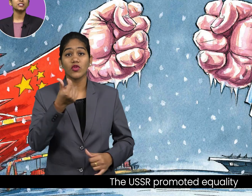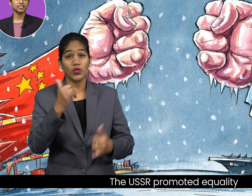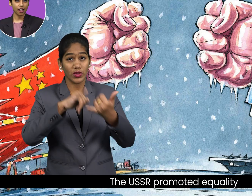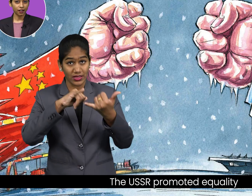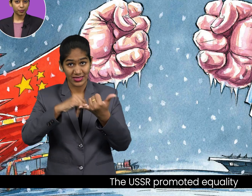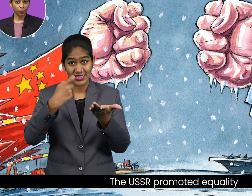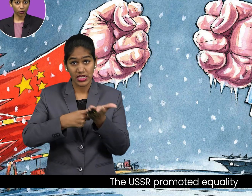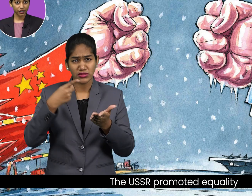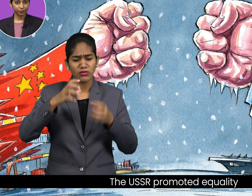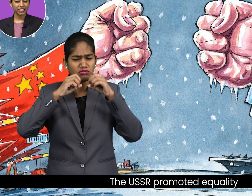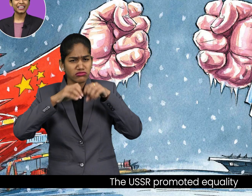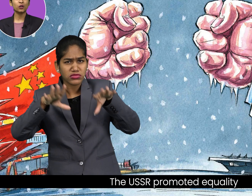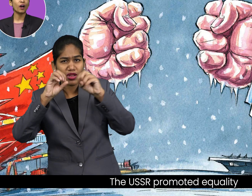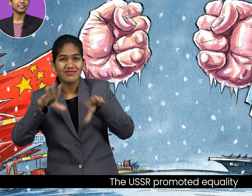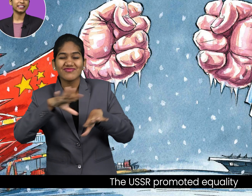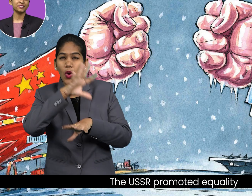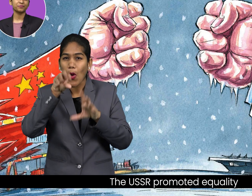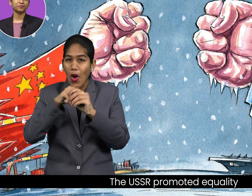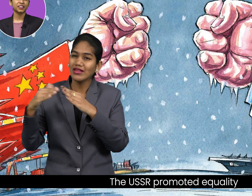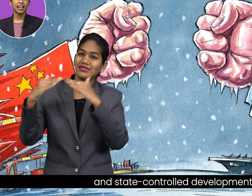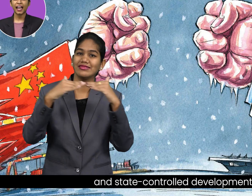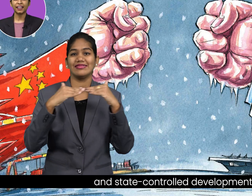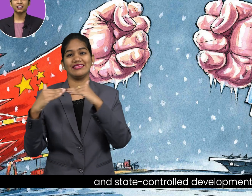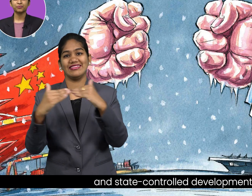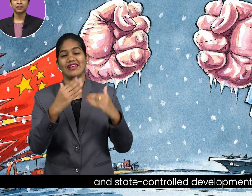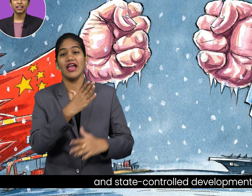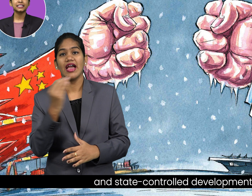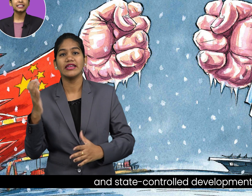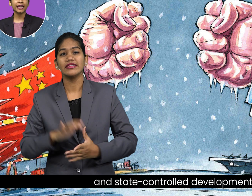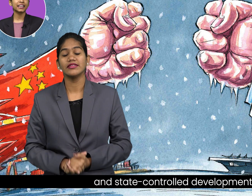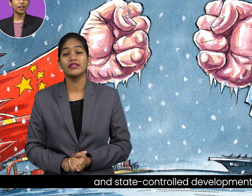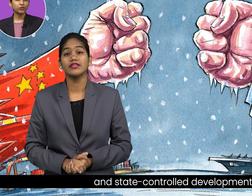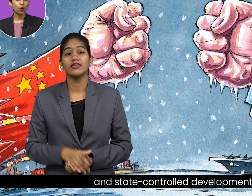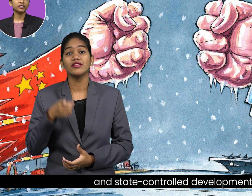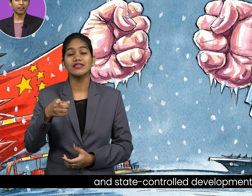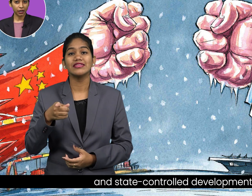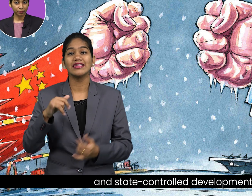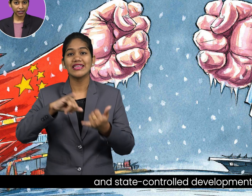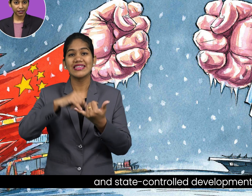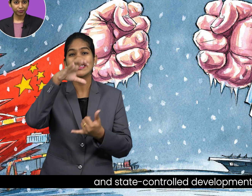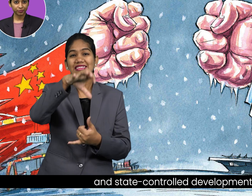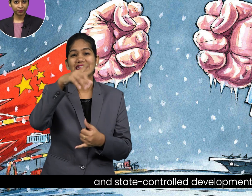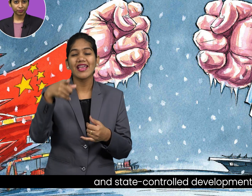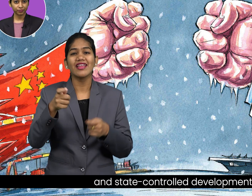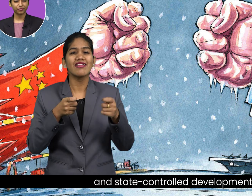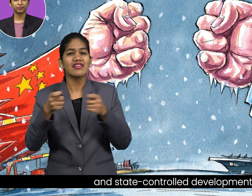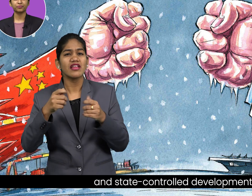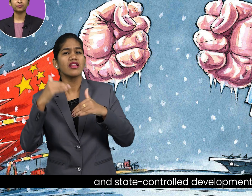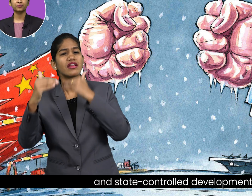The USSR promoted equality and state-controlled development,